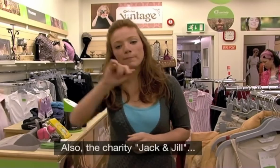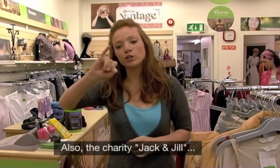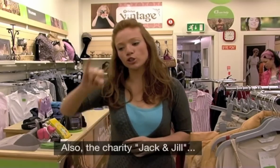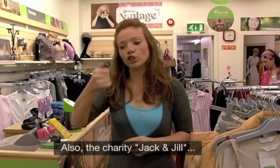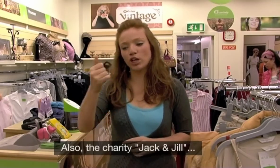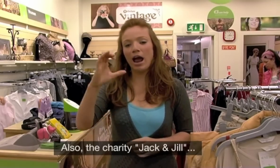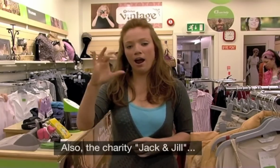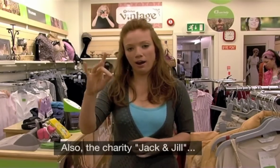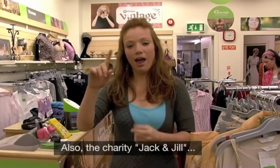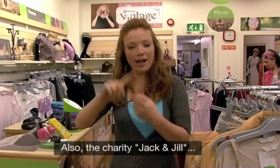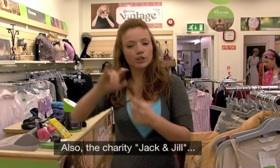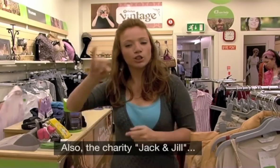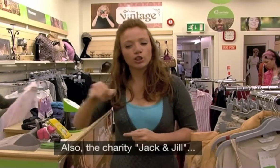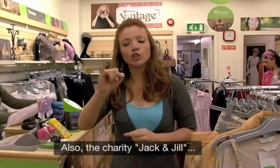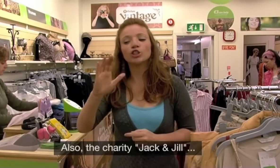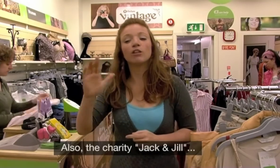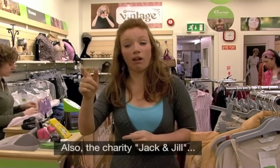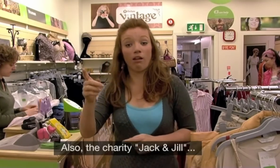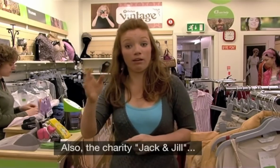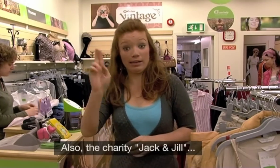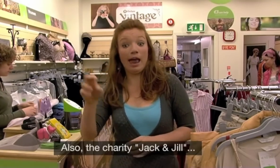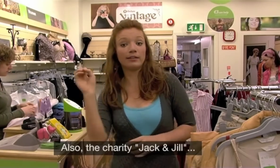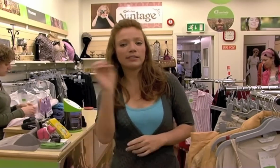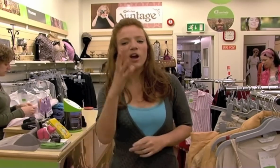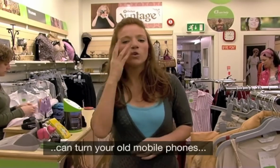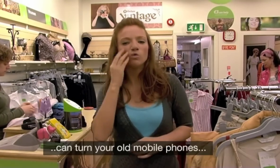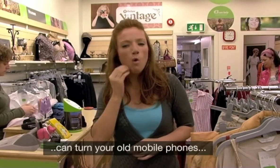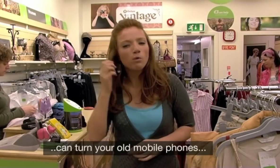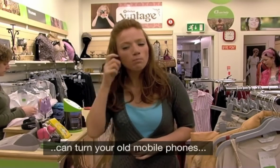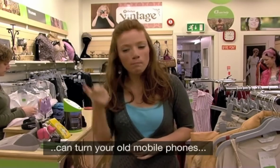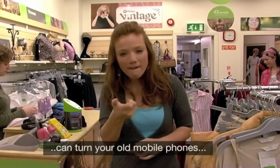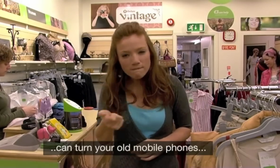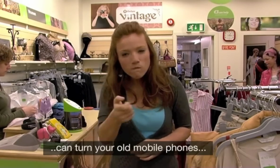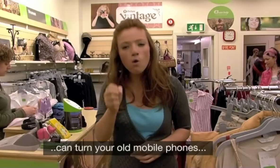Also, the charity Jack and Jill can turn your old mobile phones,